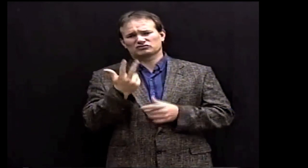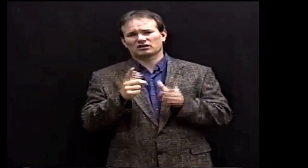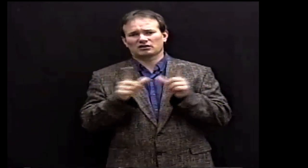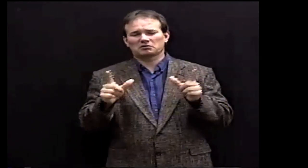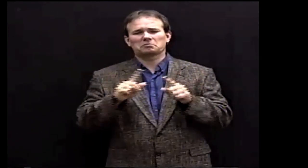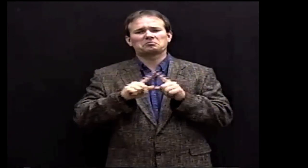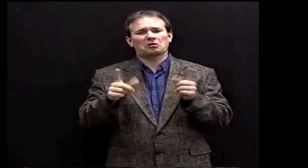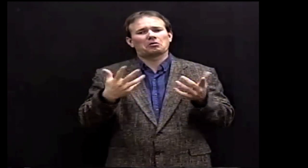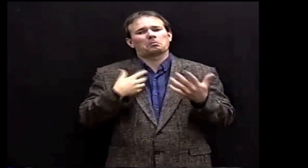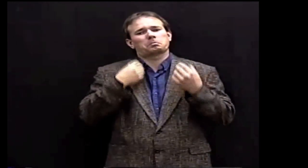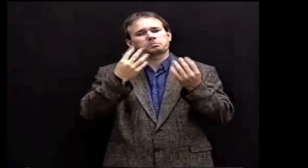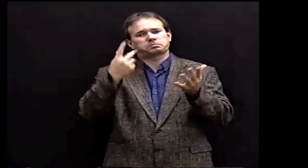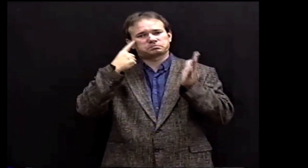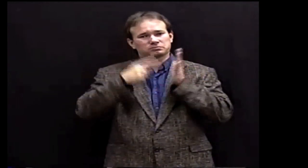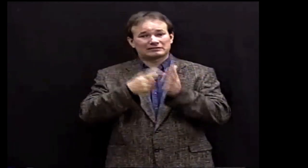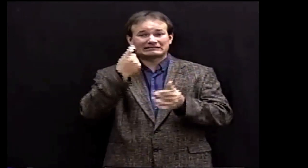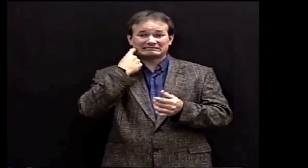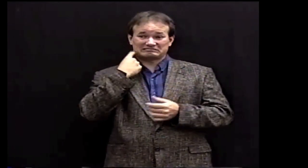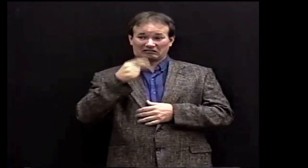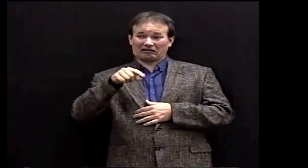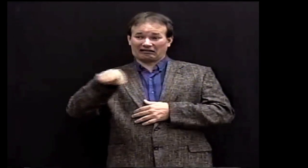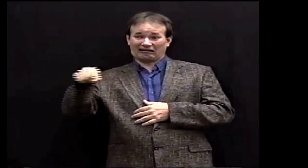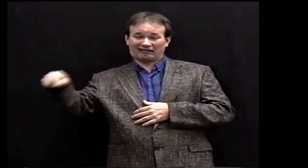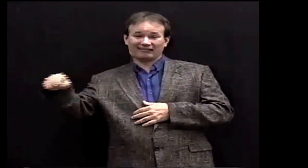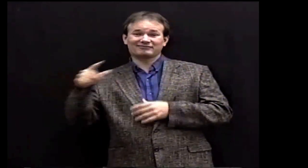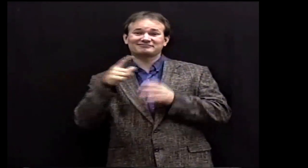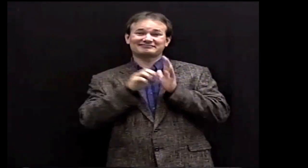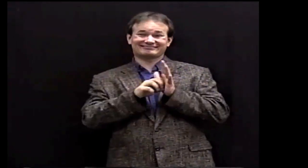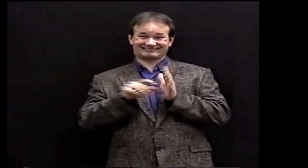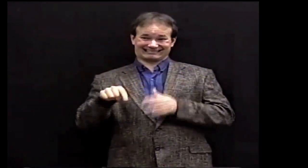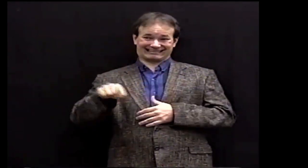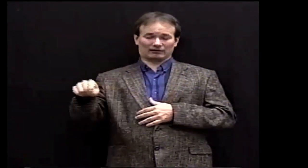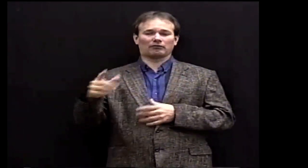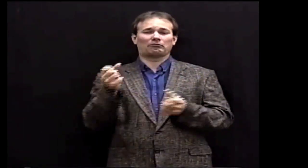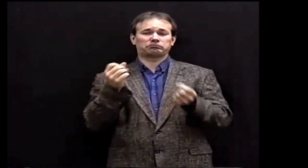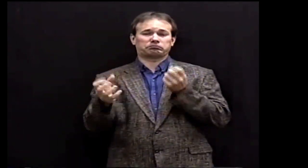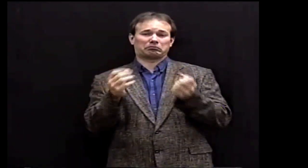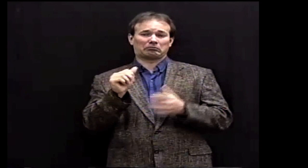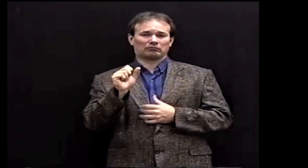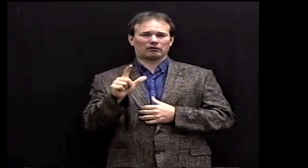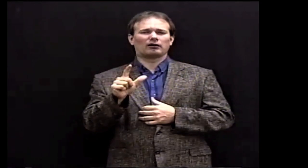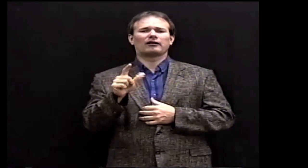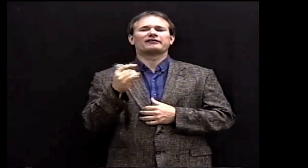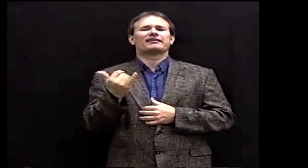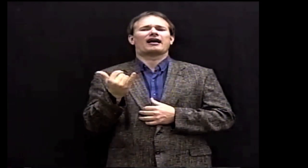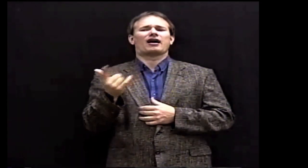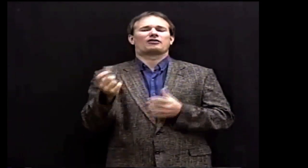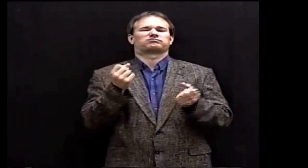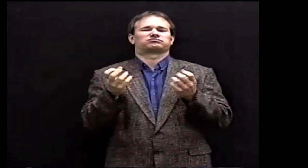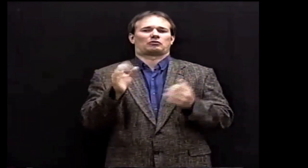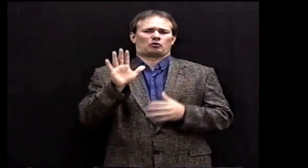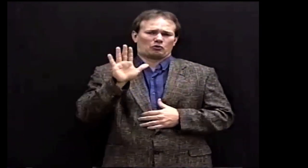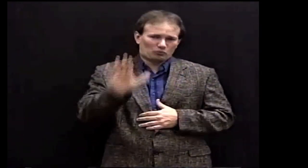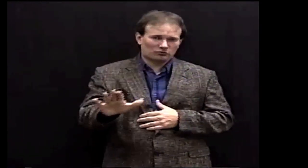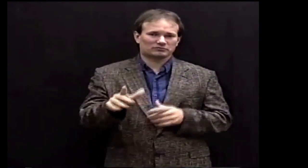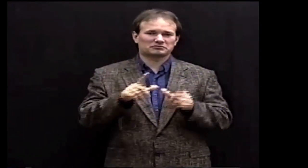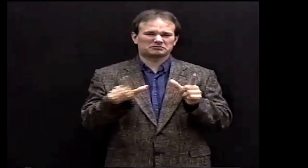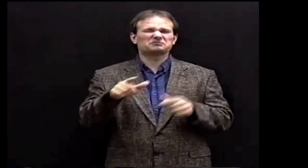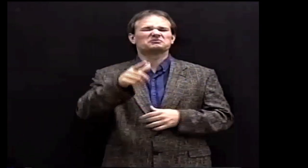languages. Several deaf people know more than two languages. We're about to watch some examples of deaf people